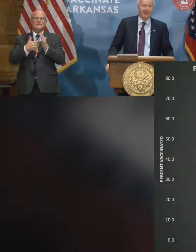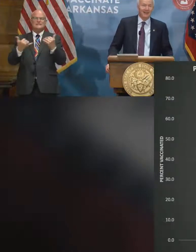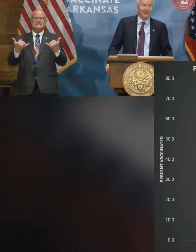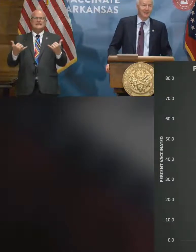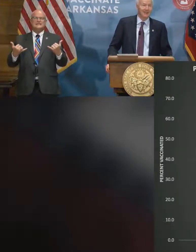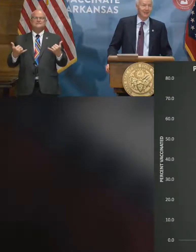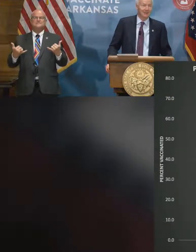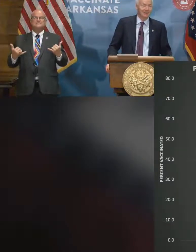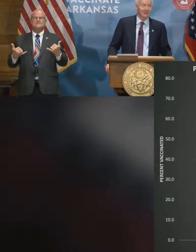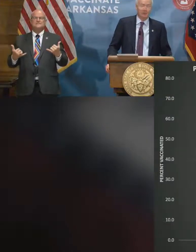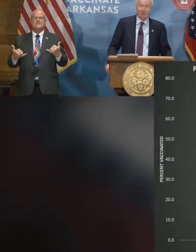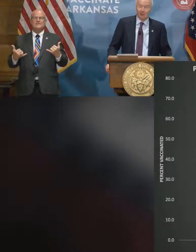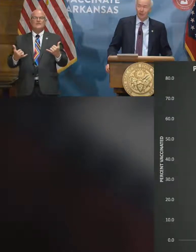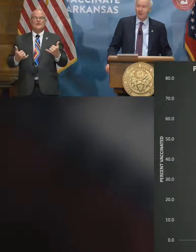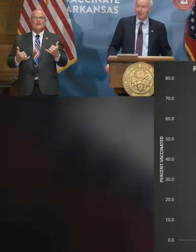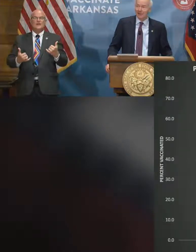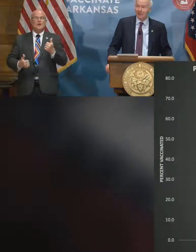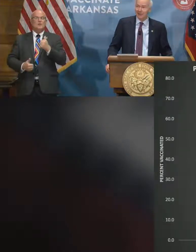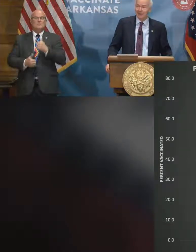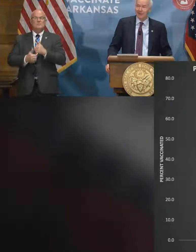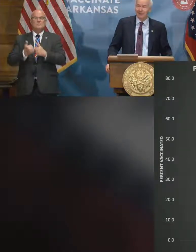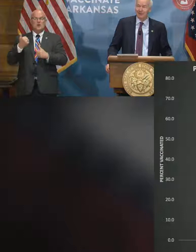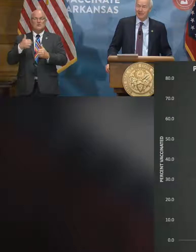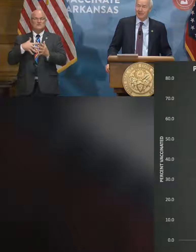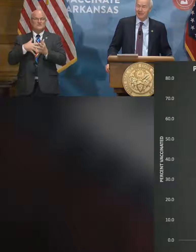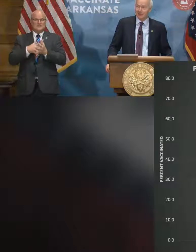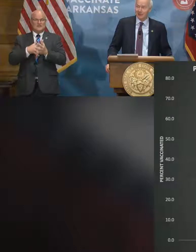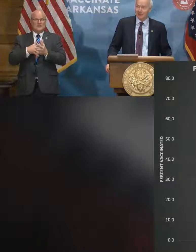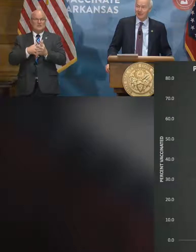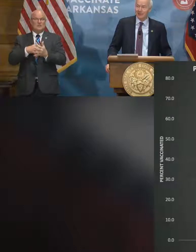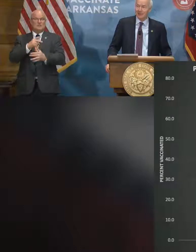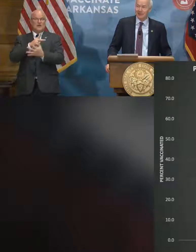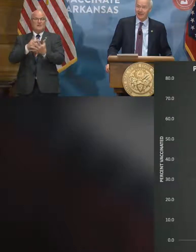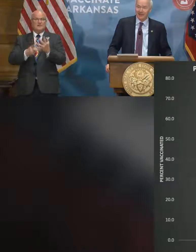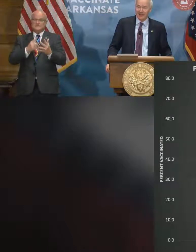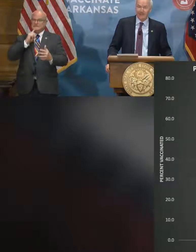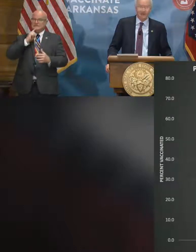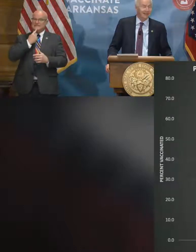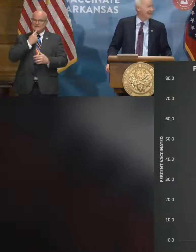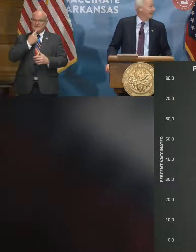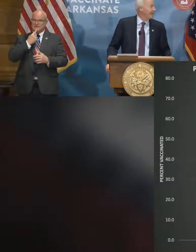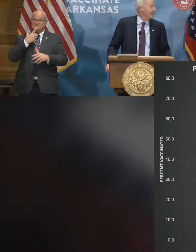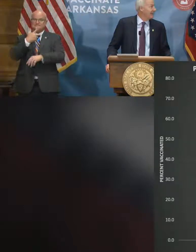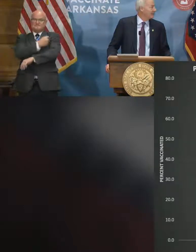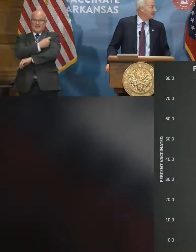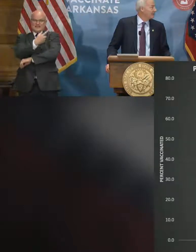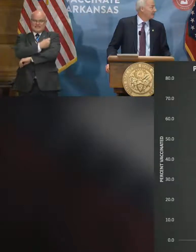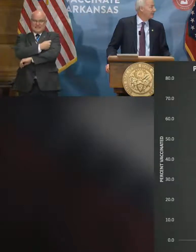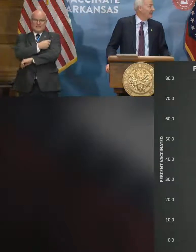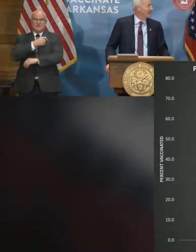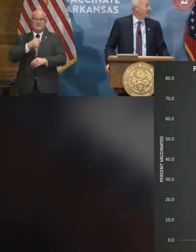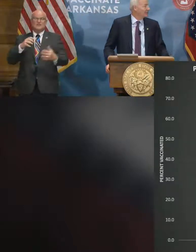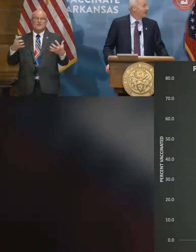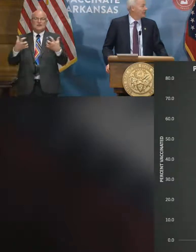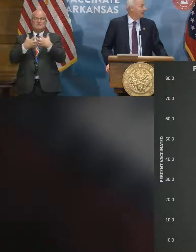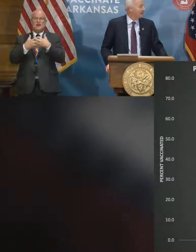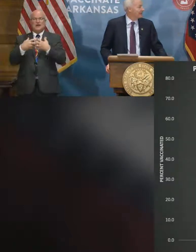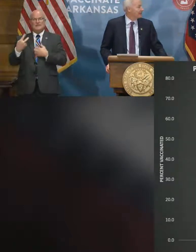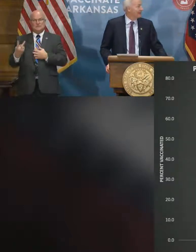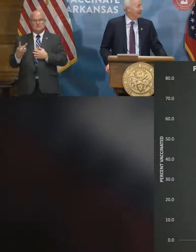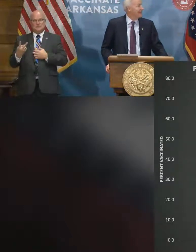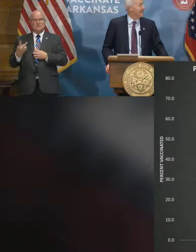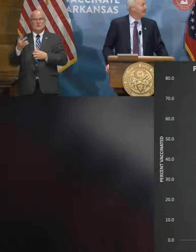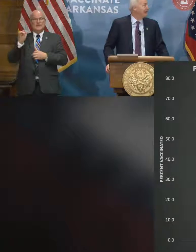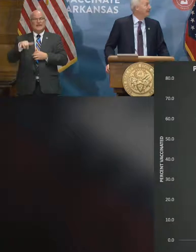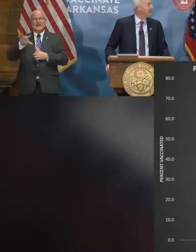today to the most vulnerable population have taken this seriously, are getting vaccinated. And so if you combine those two, that